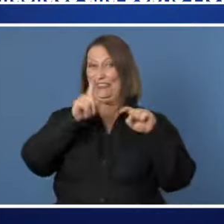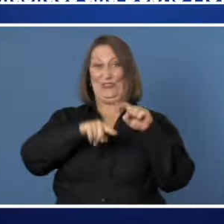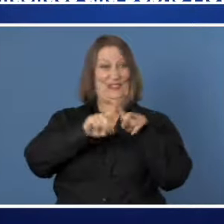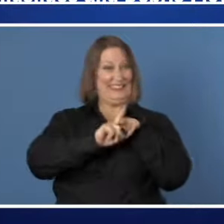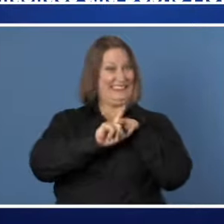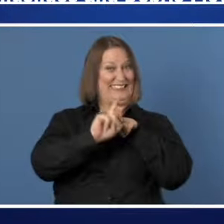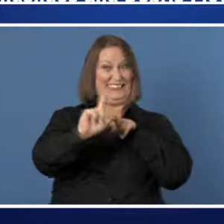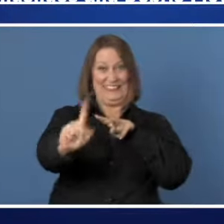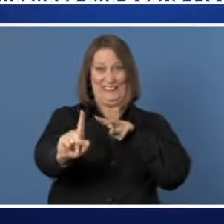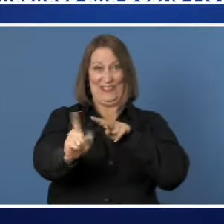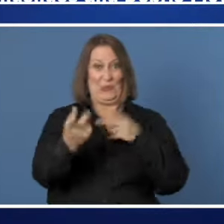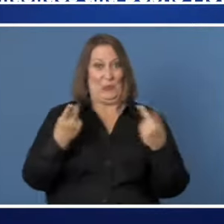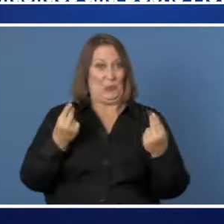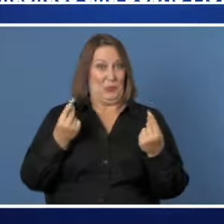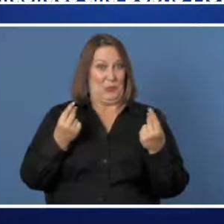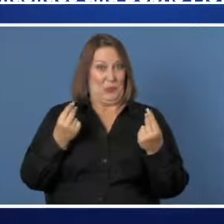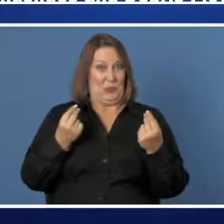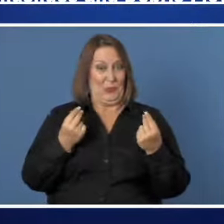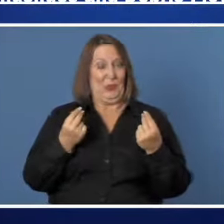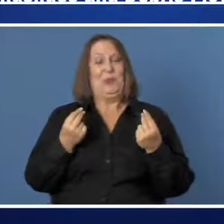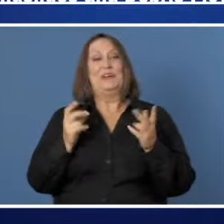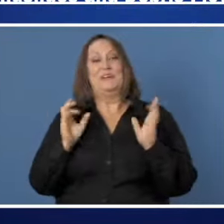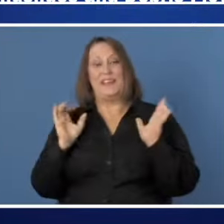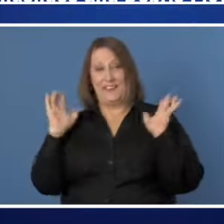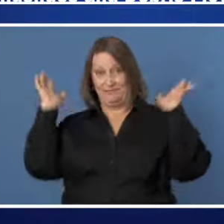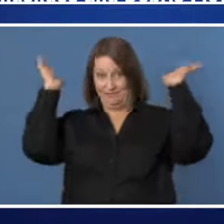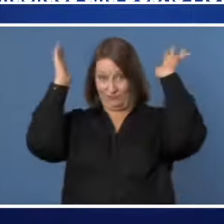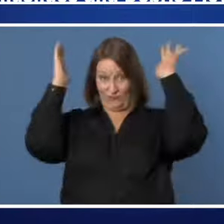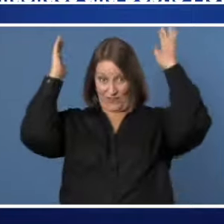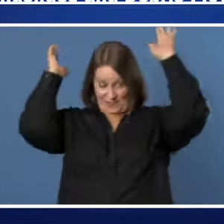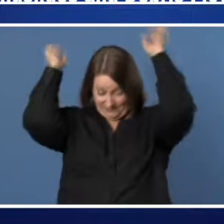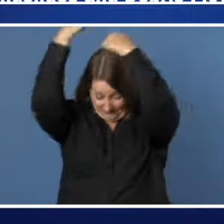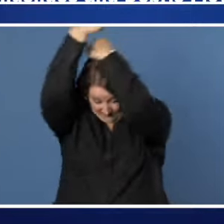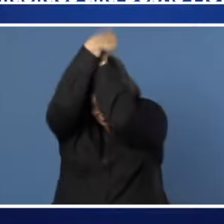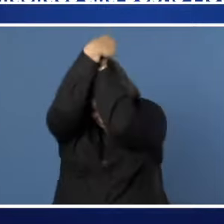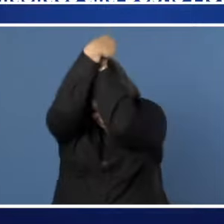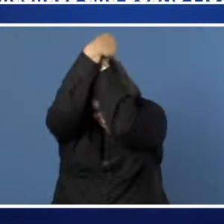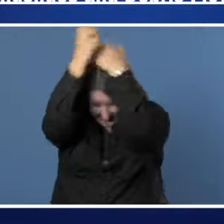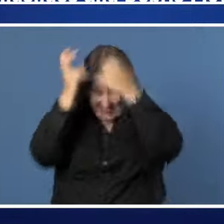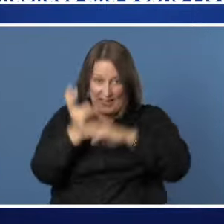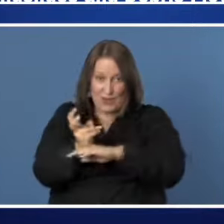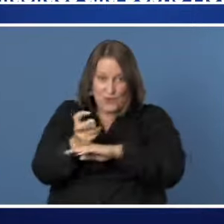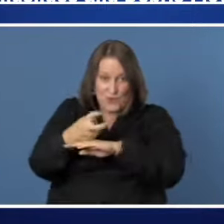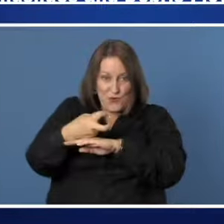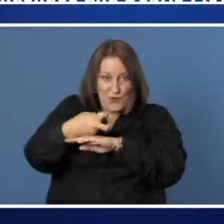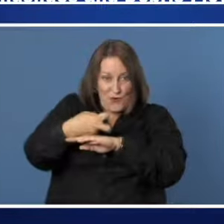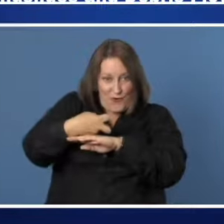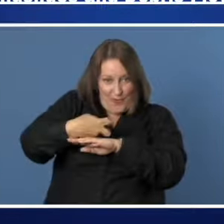Curl into a tight ball and protect your head if escape is not possible.